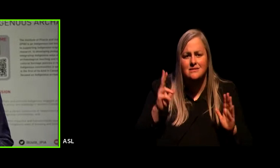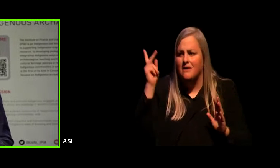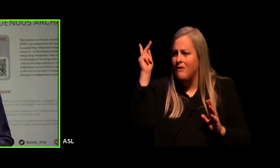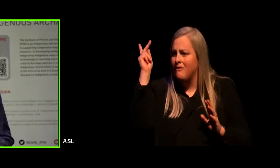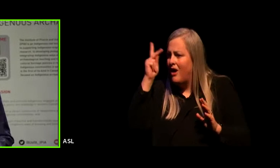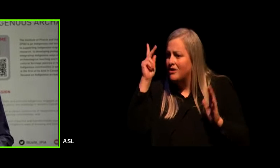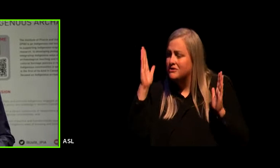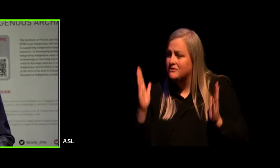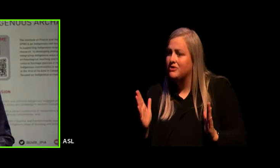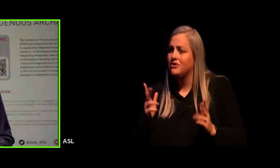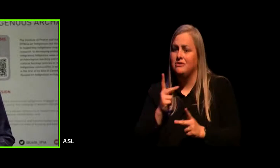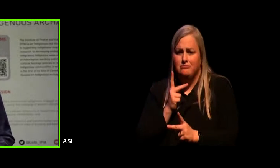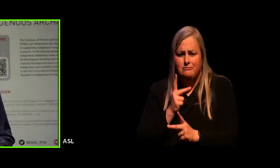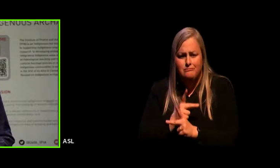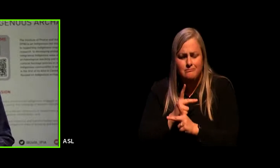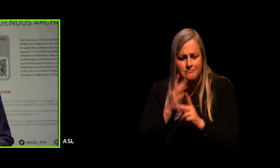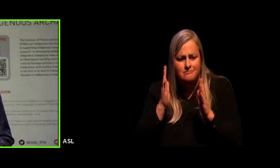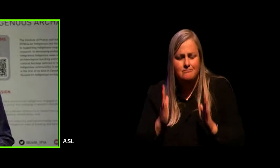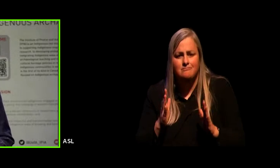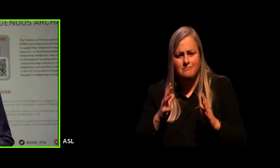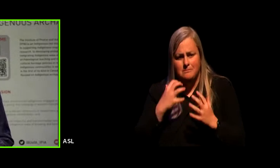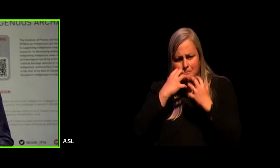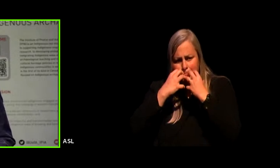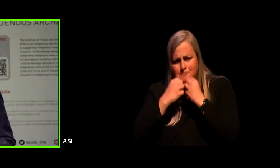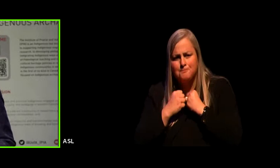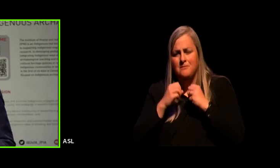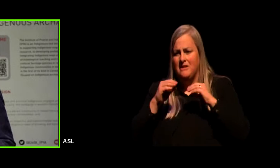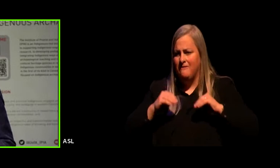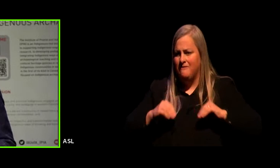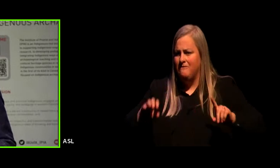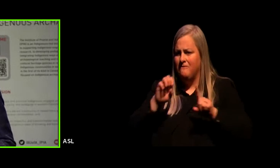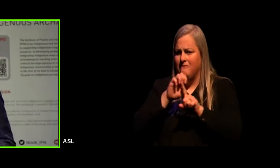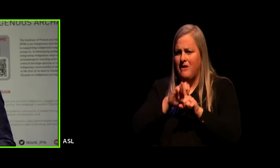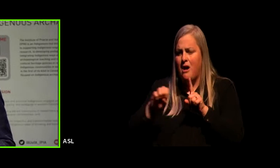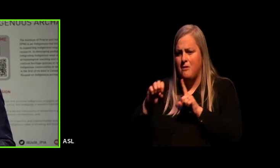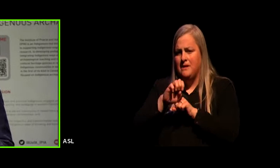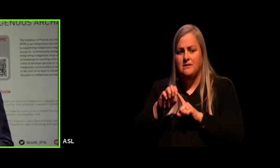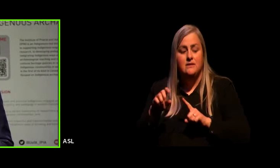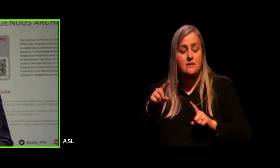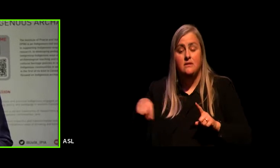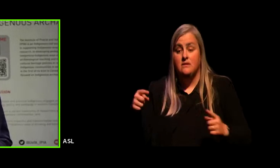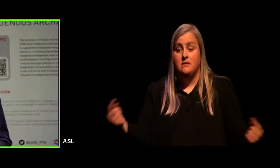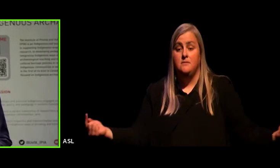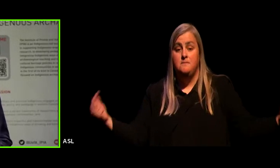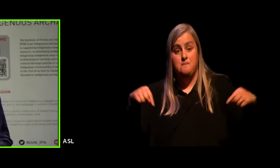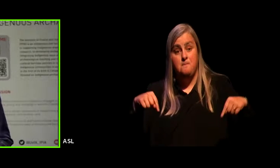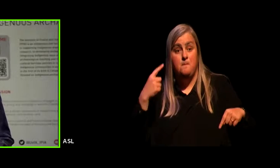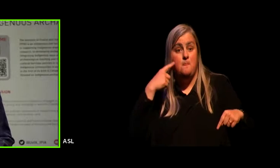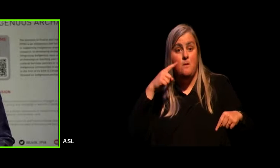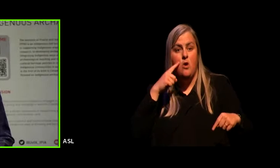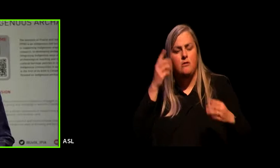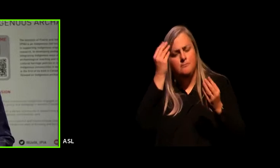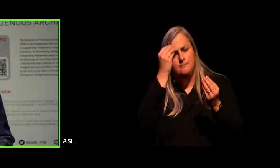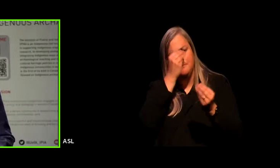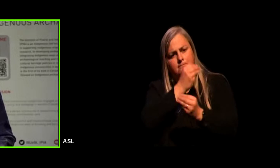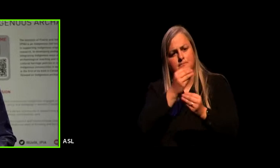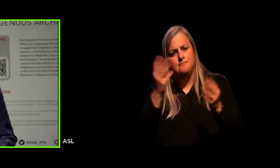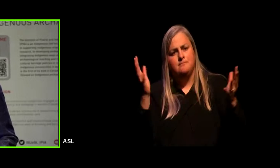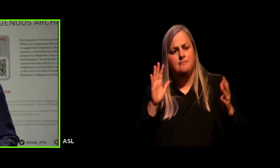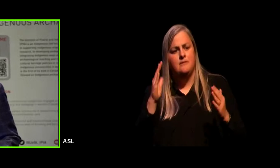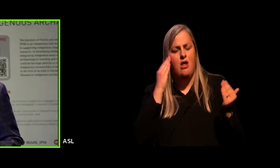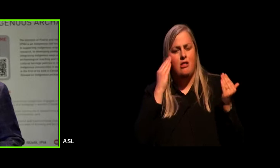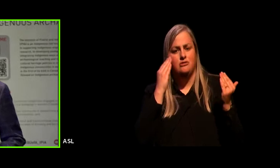philosophers, caretakers of the environment. They all gathered here to share and exchange knowledge. And the work being